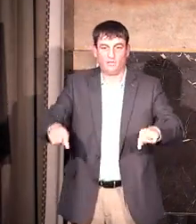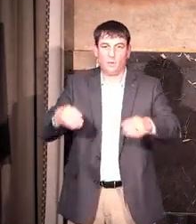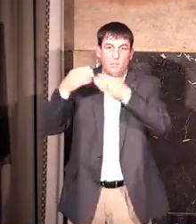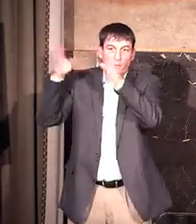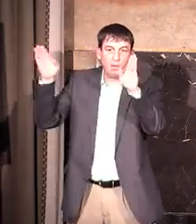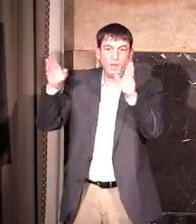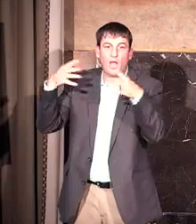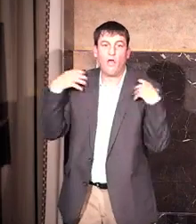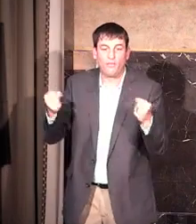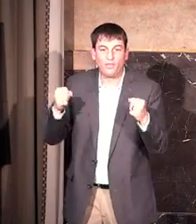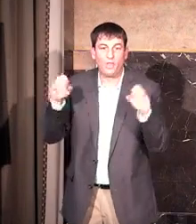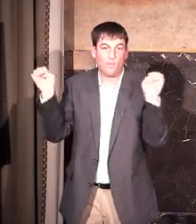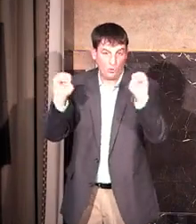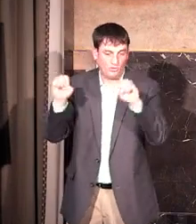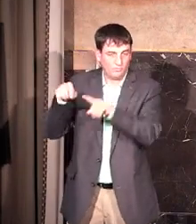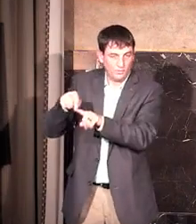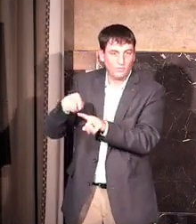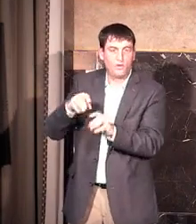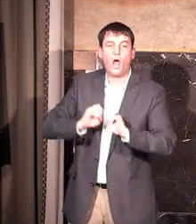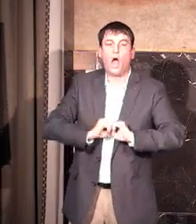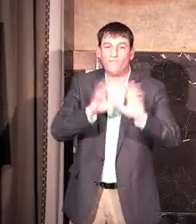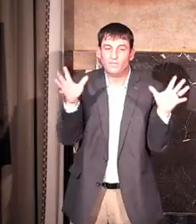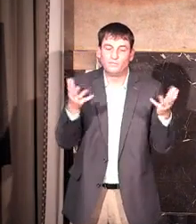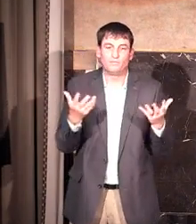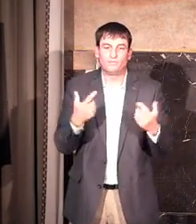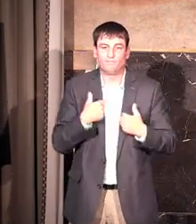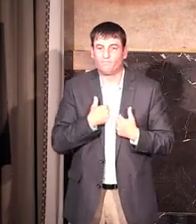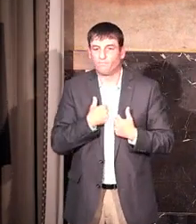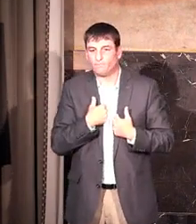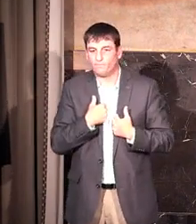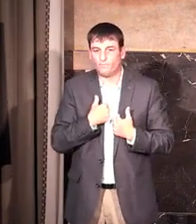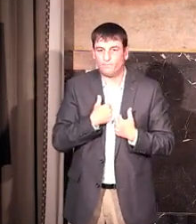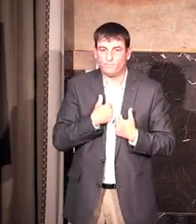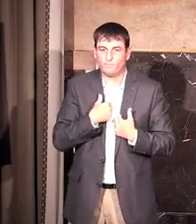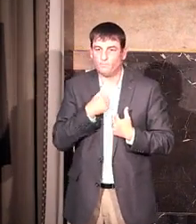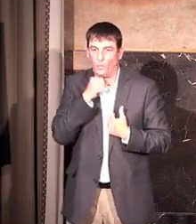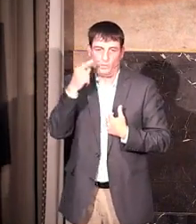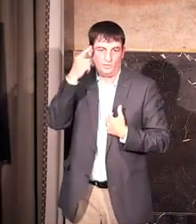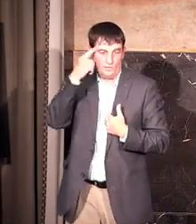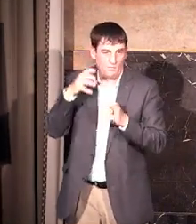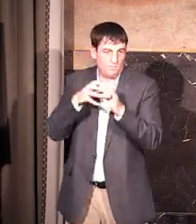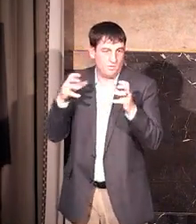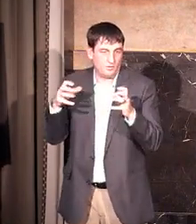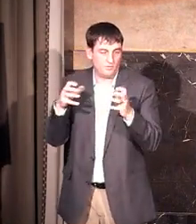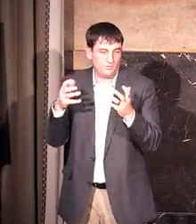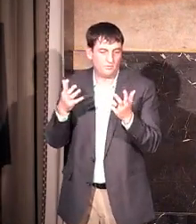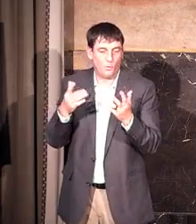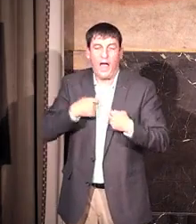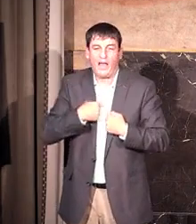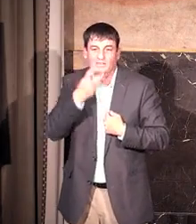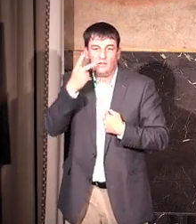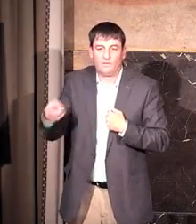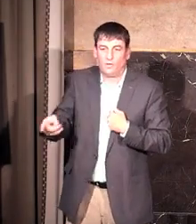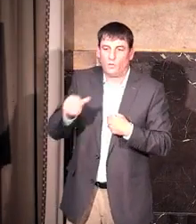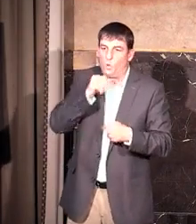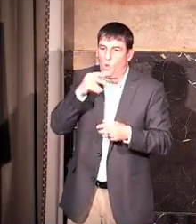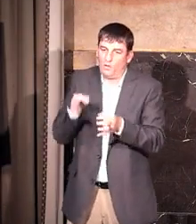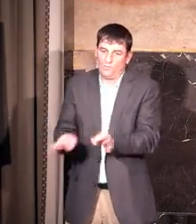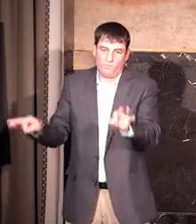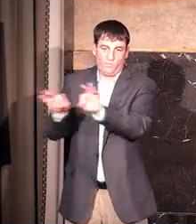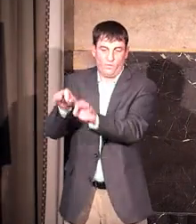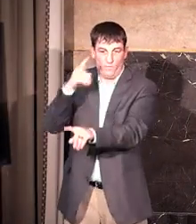emergency. Obviously, I don't see much merit. In fact, that's an overstatement. I don't see any merit